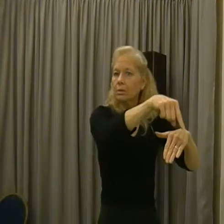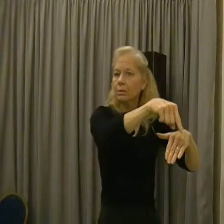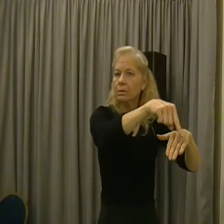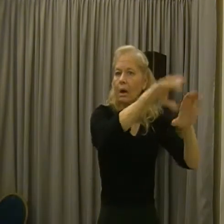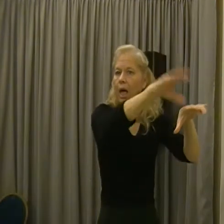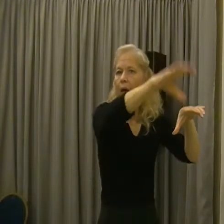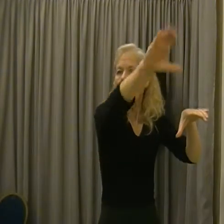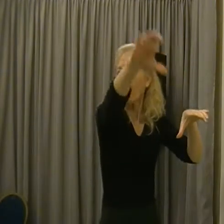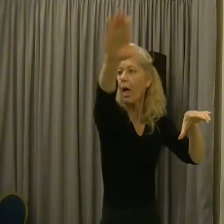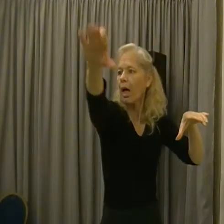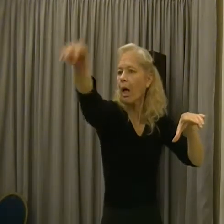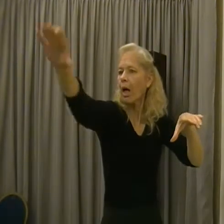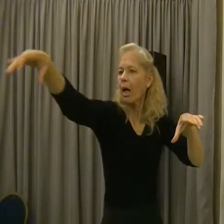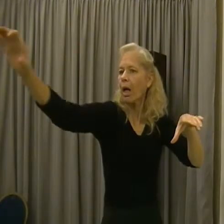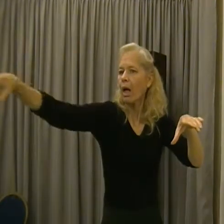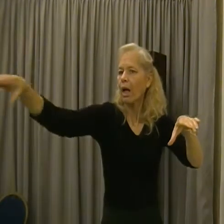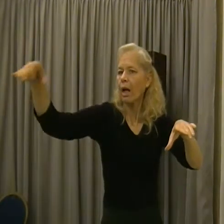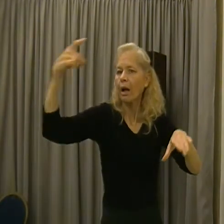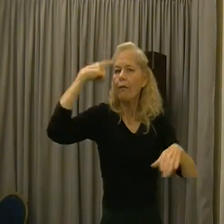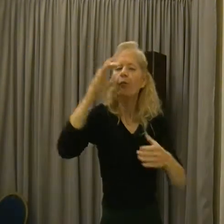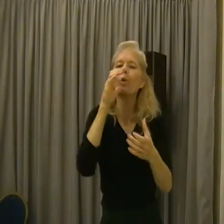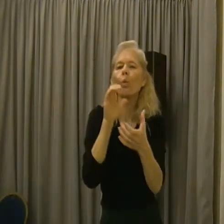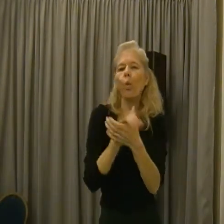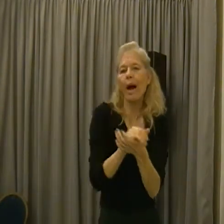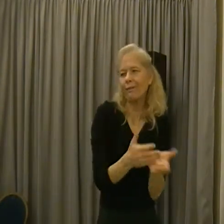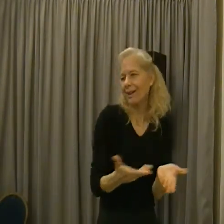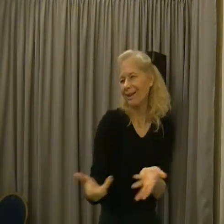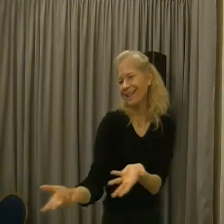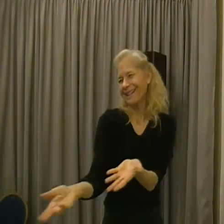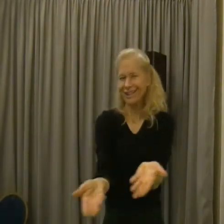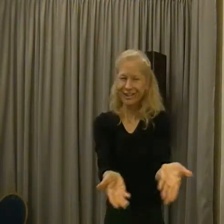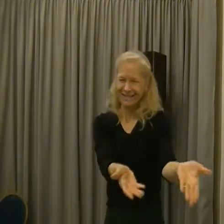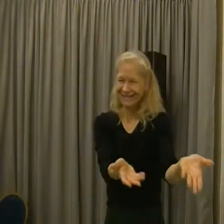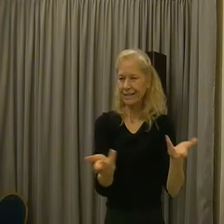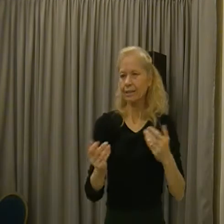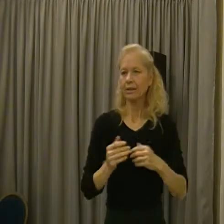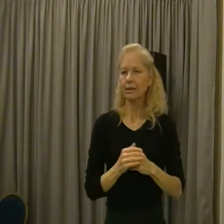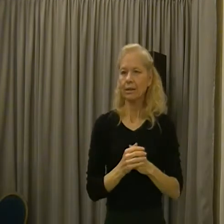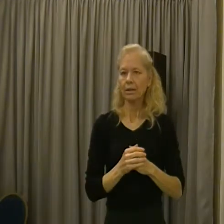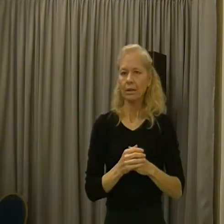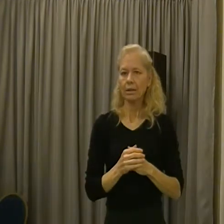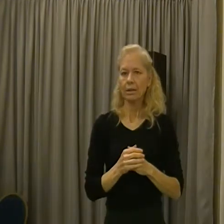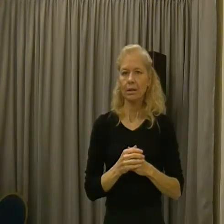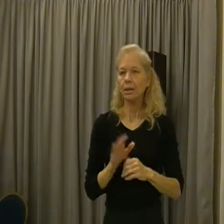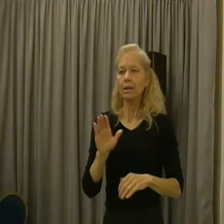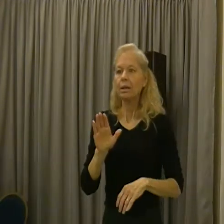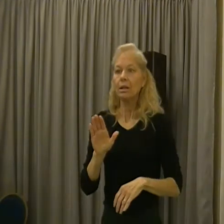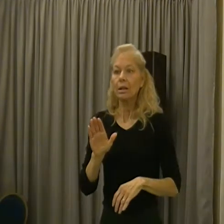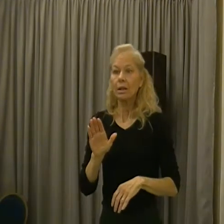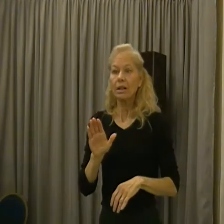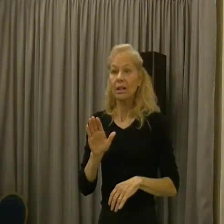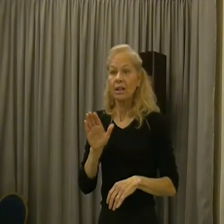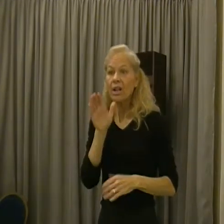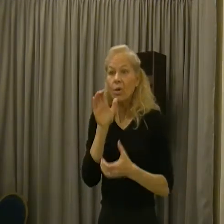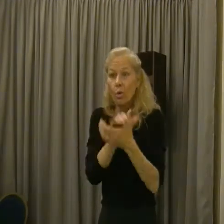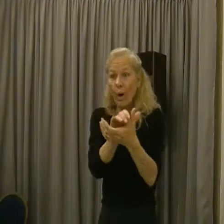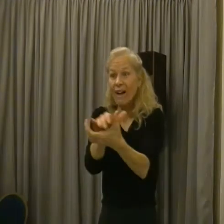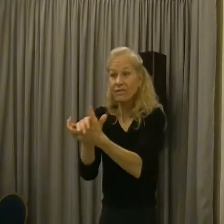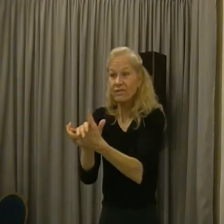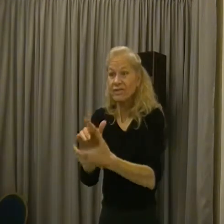right. And what happened? He built all those temples. His wives turned his heart away. Remember that? And you know, it